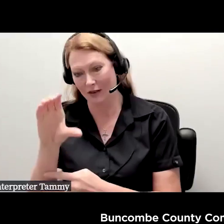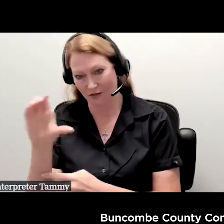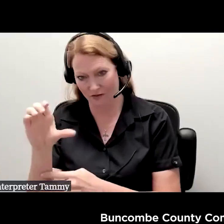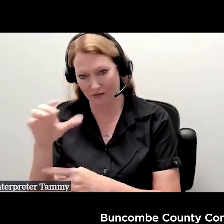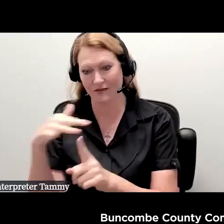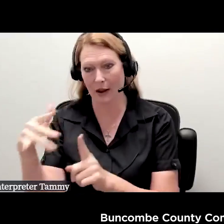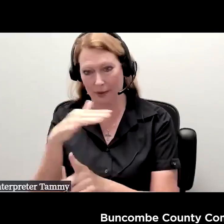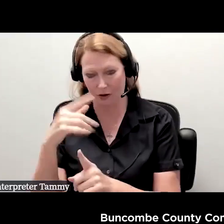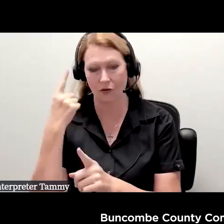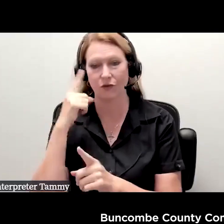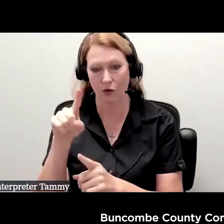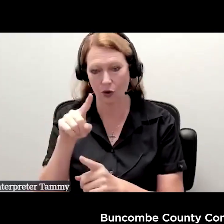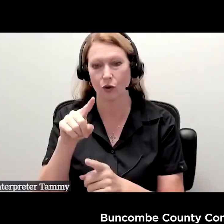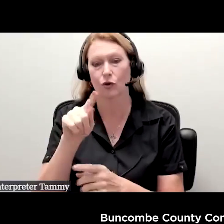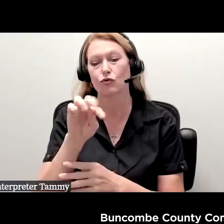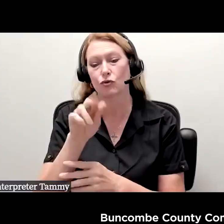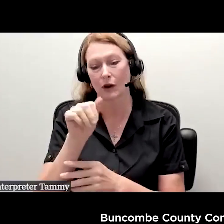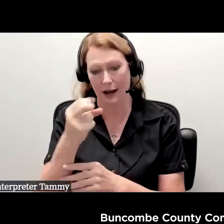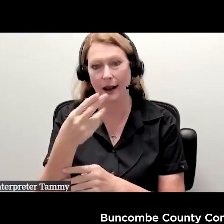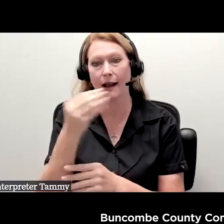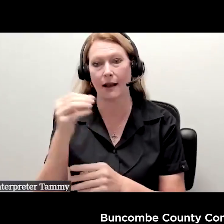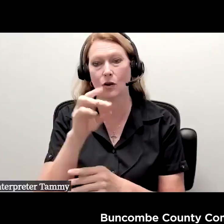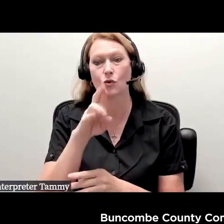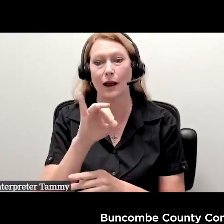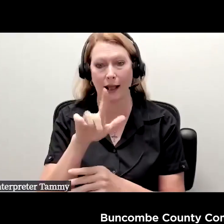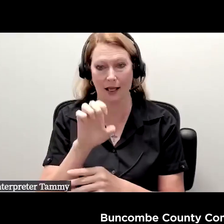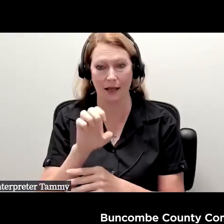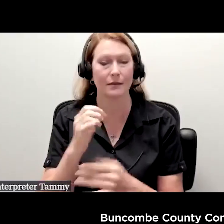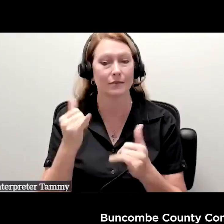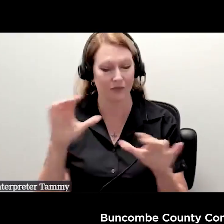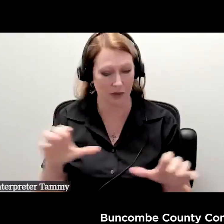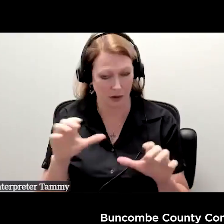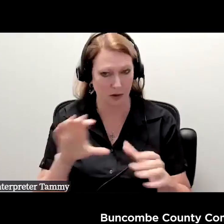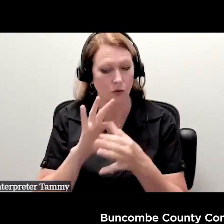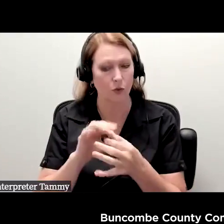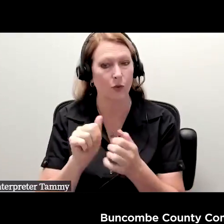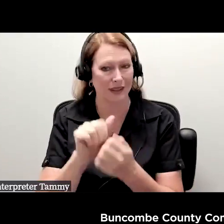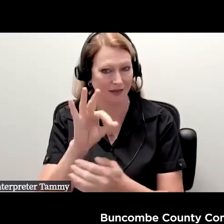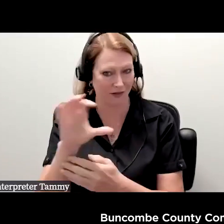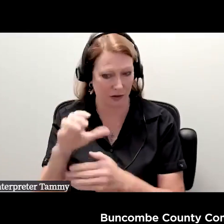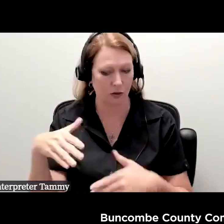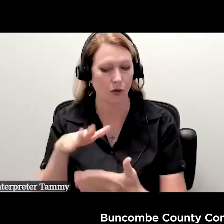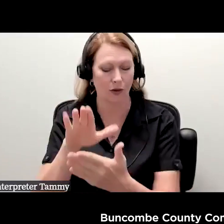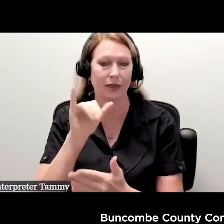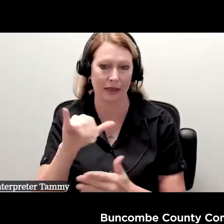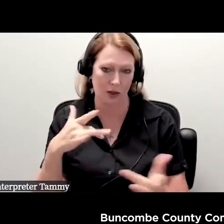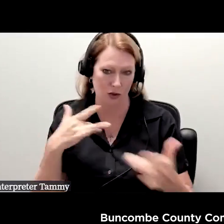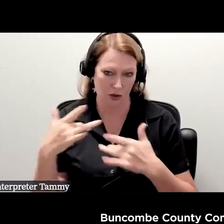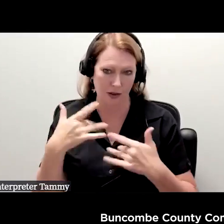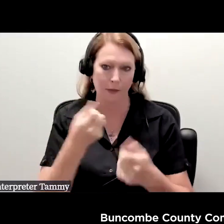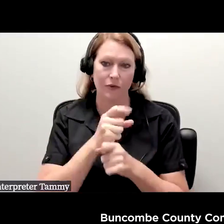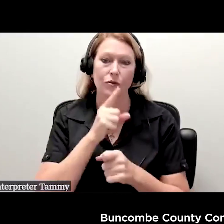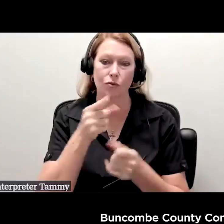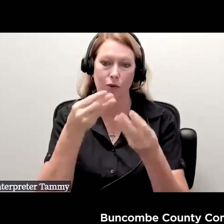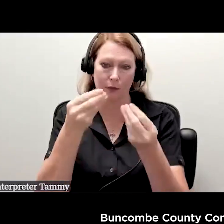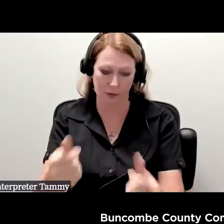for trash and recycling services. So Buncombe County is actively working with FCC to address these concerns to ensure a smooth process